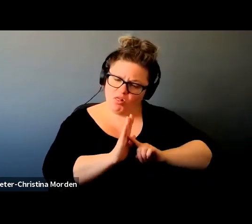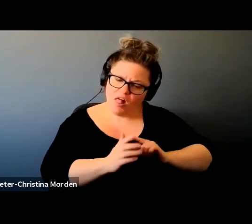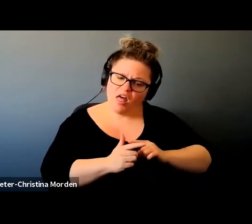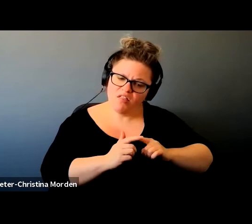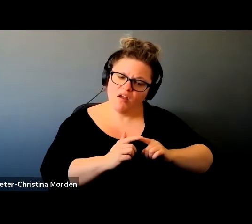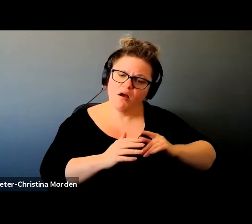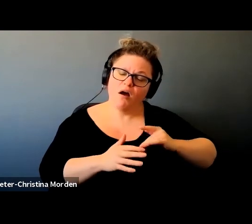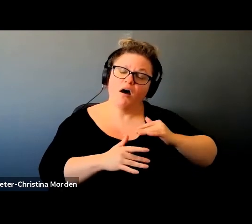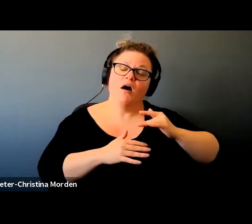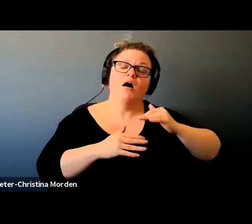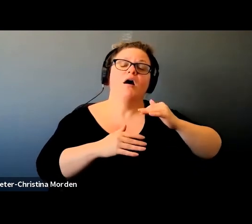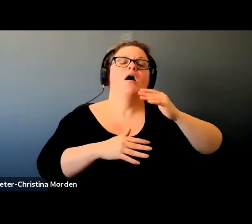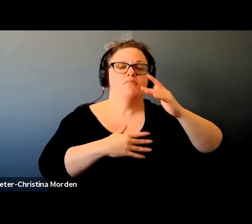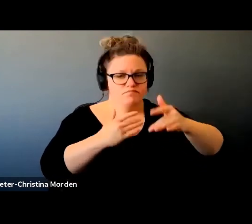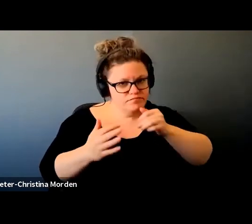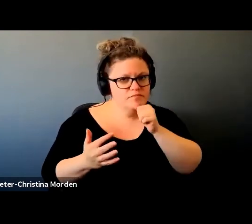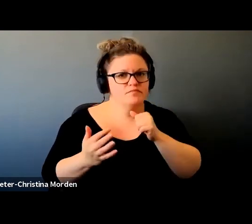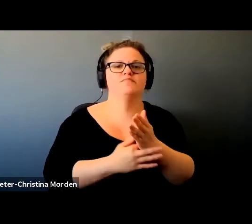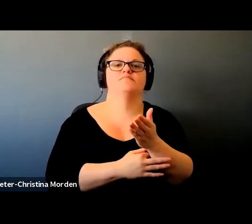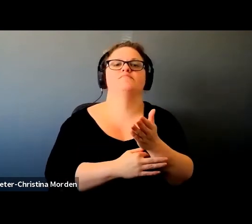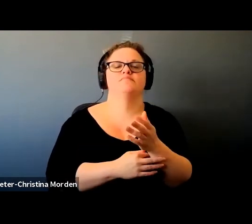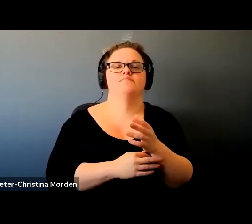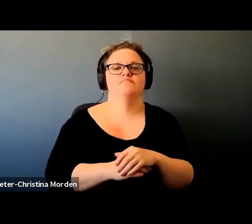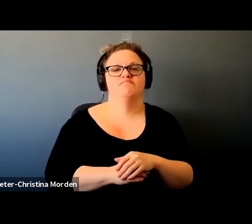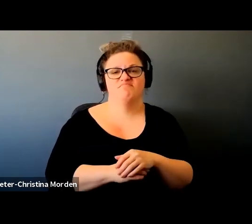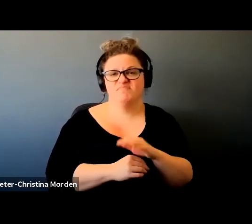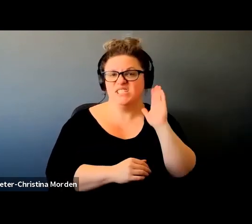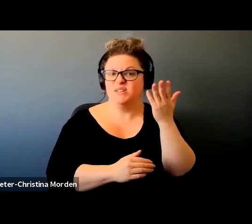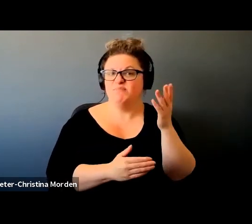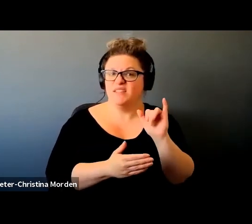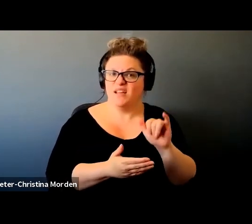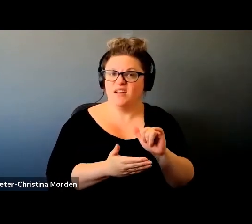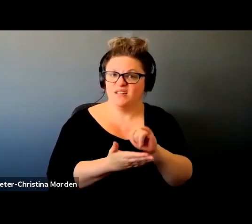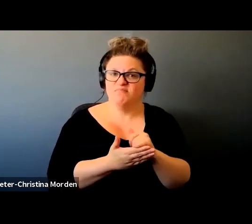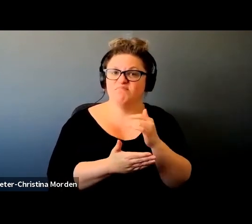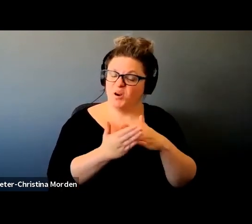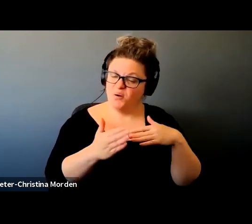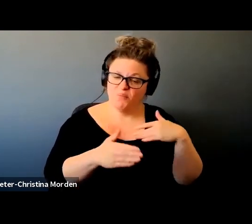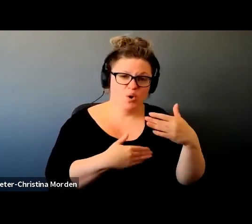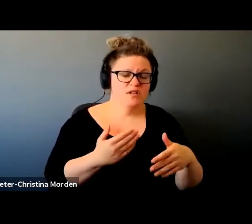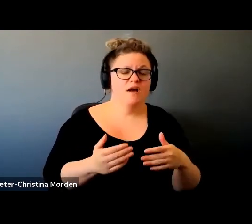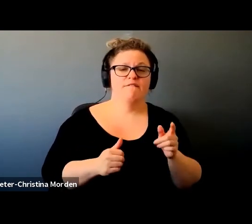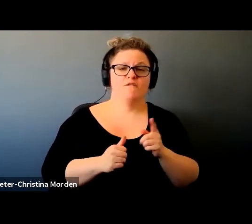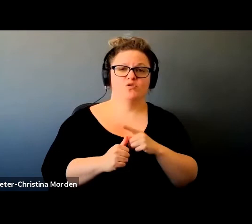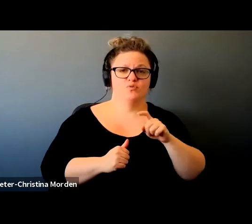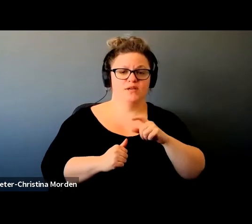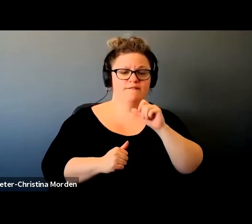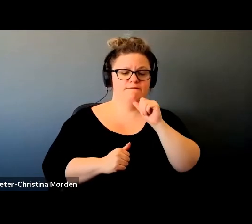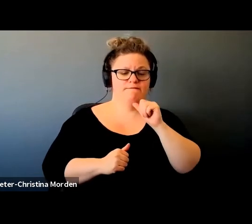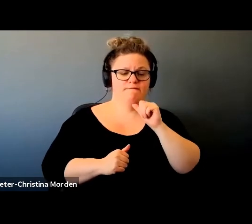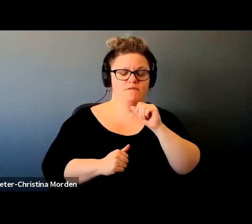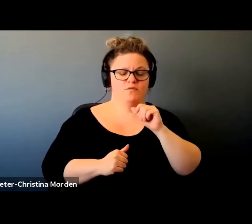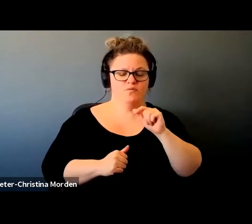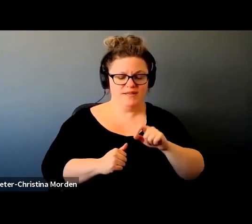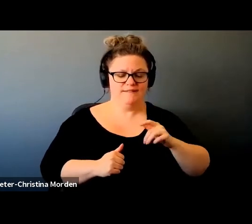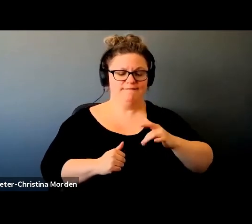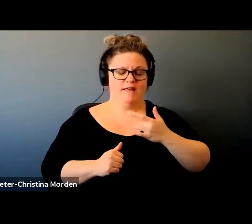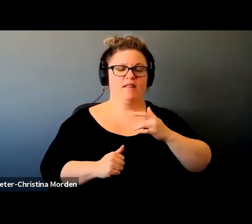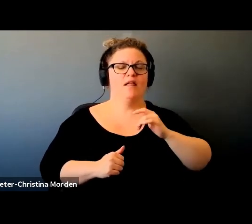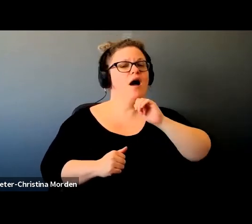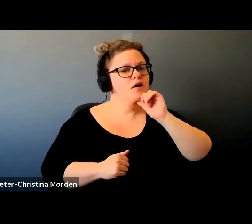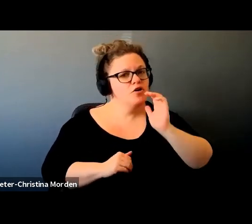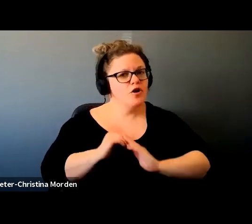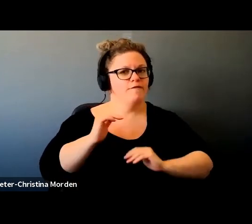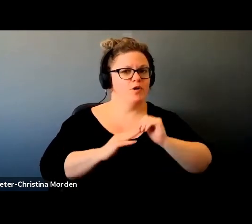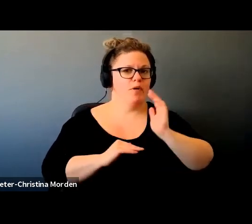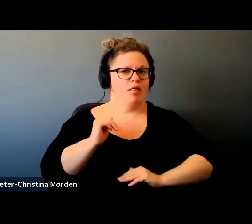I know spend a lot of time in that uncomfortable place. So